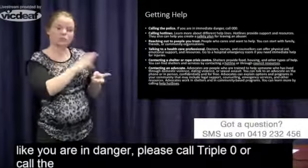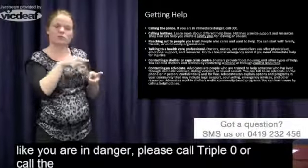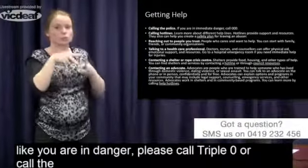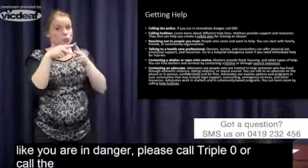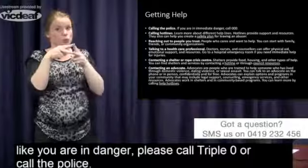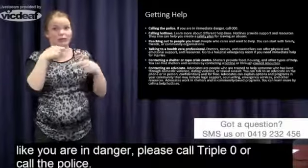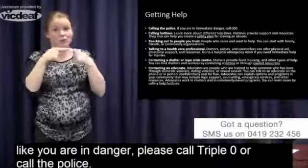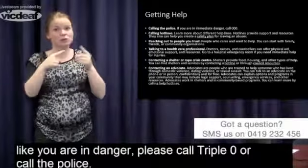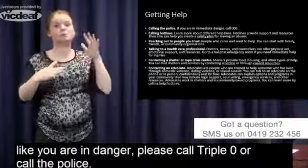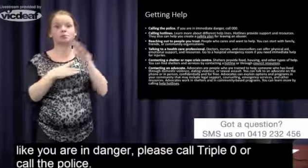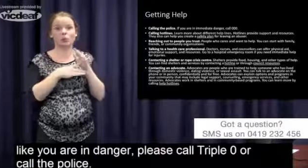You need to let them know where you are